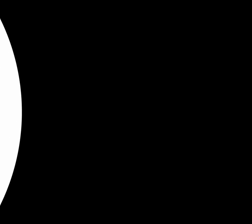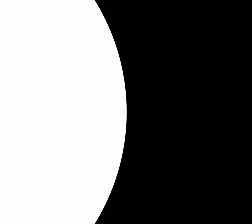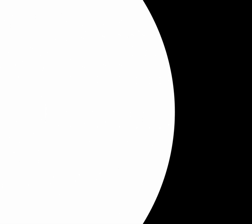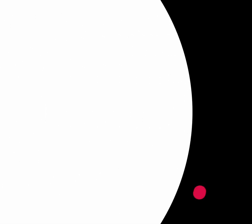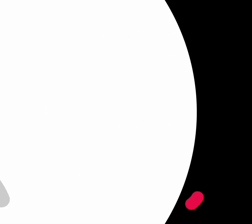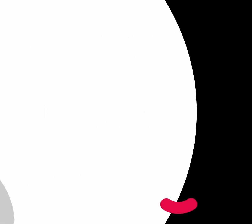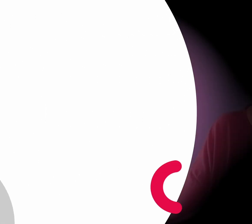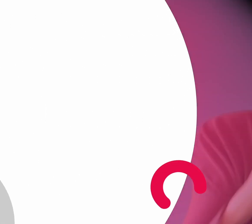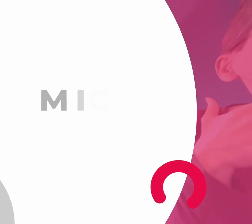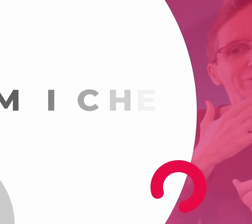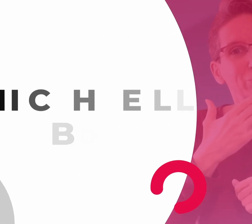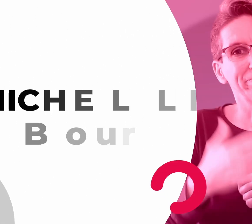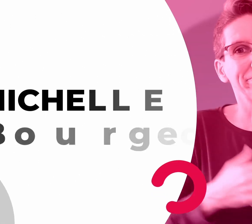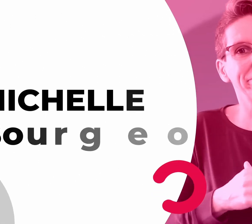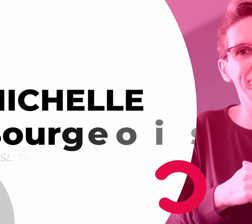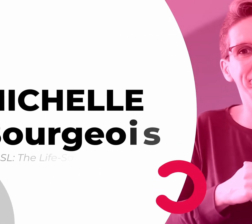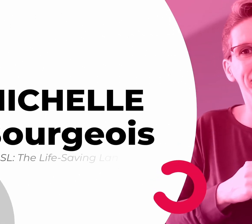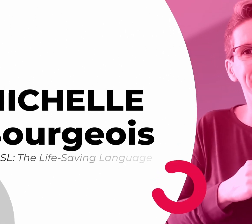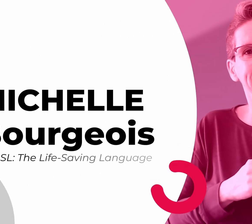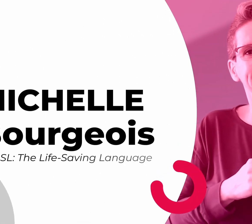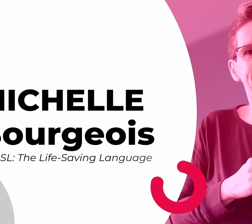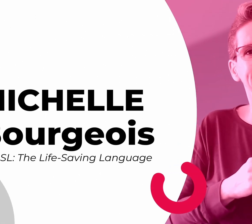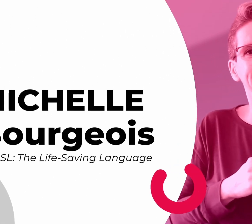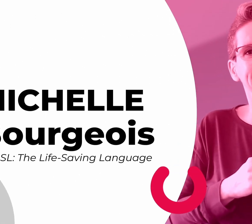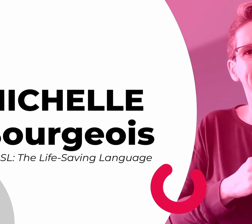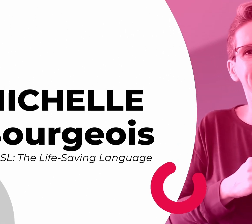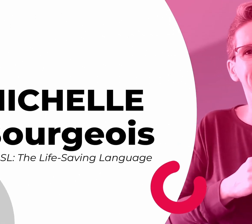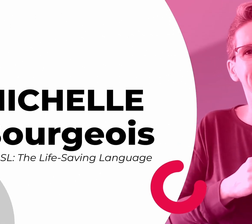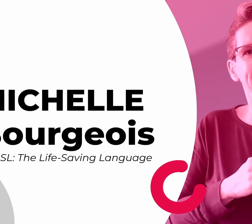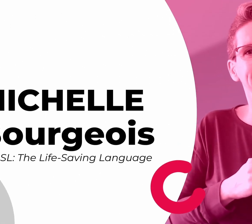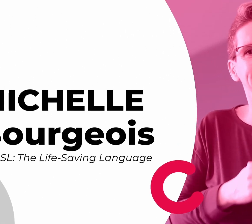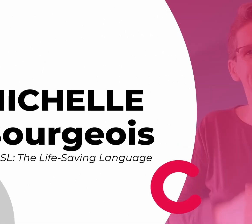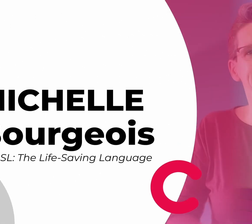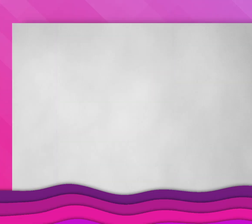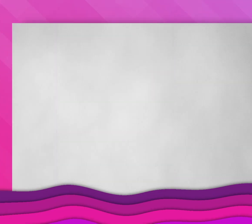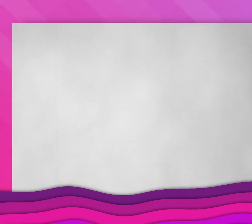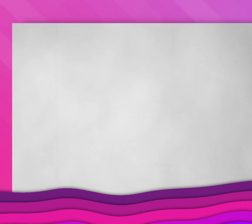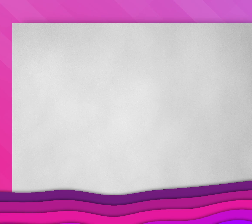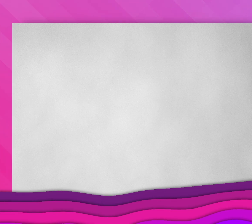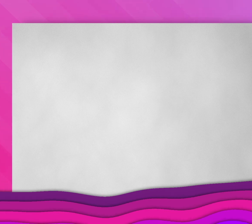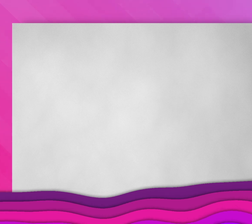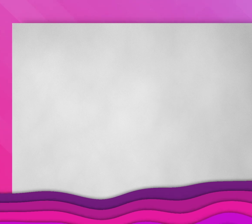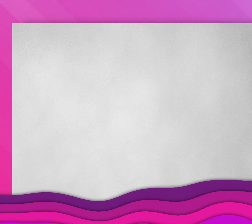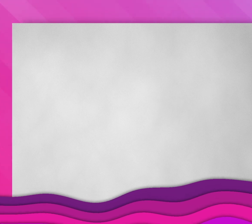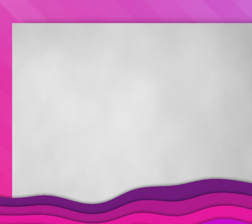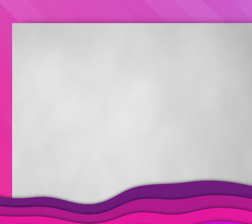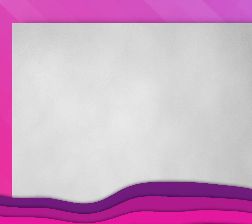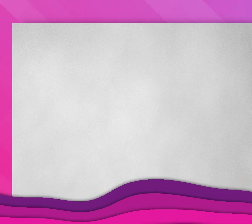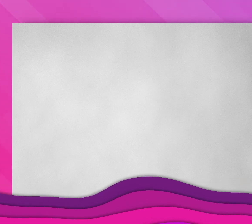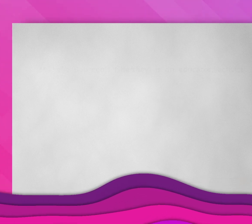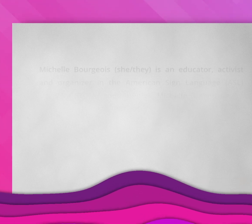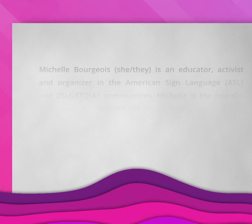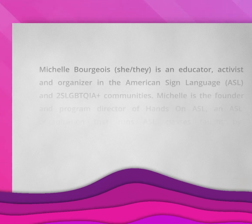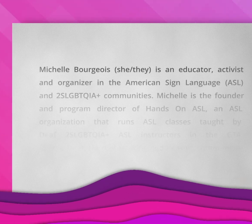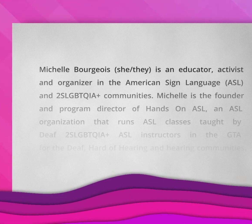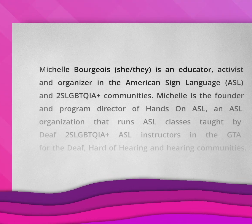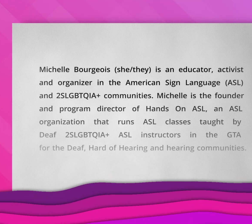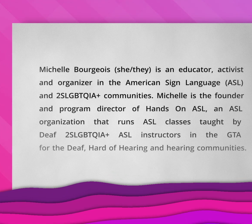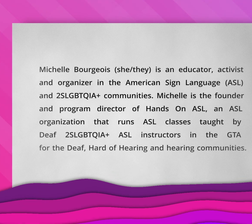The voice you are currently hearing is being provided for the benefit of the visually impaired and does not belong to the presenter. Michelle